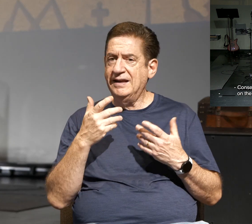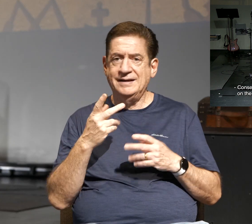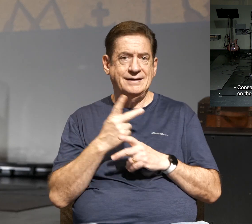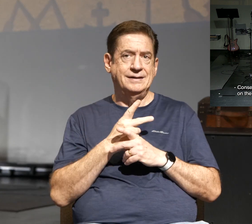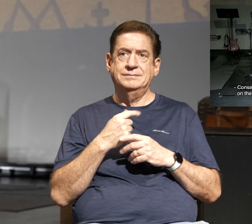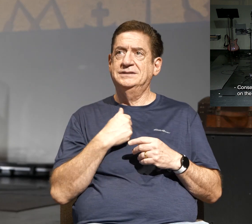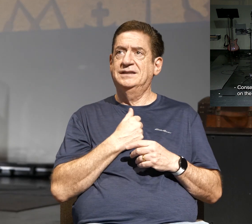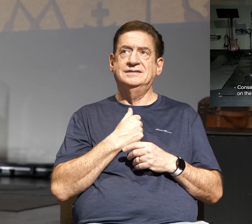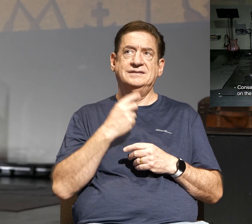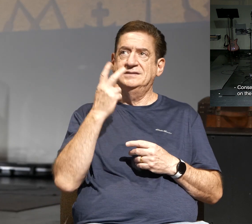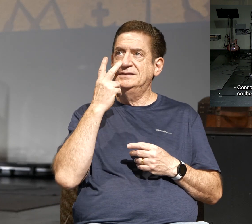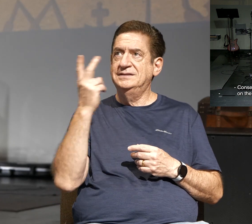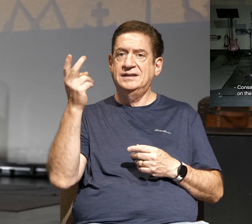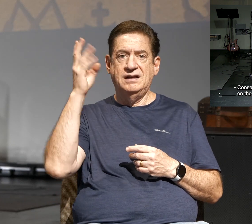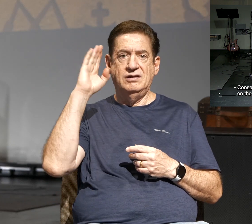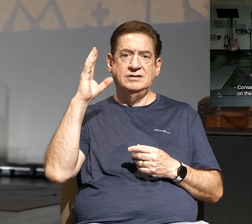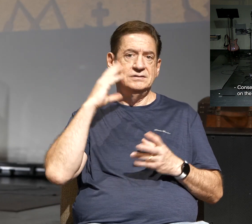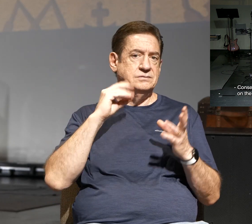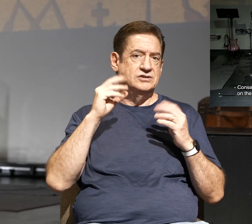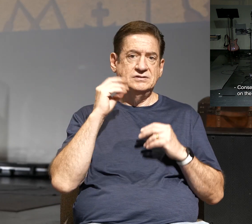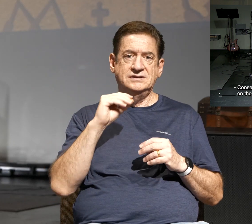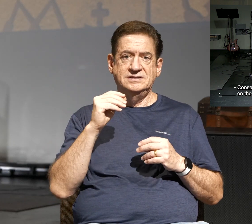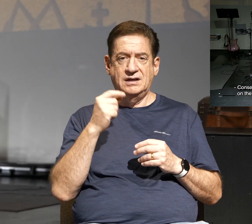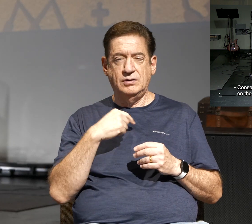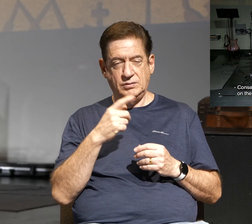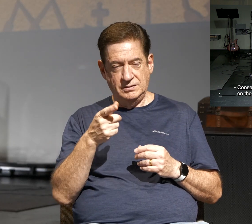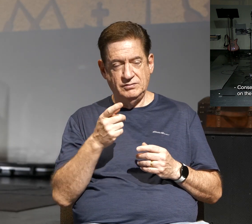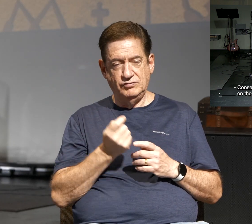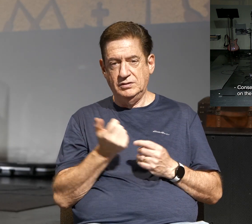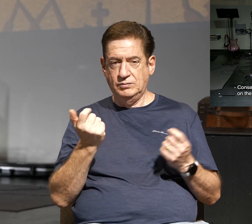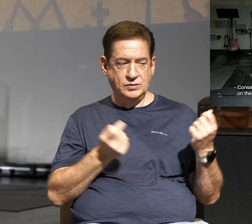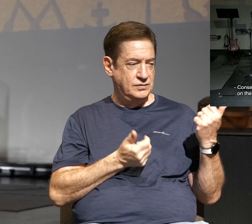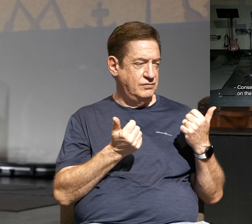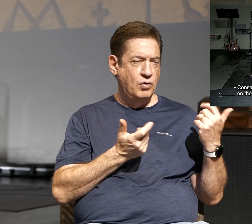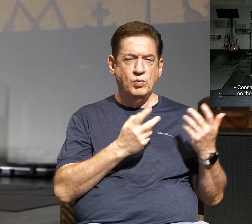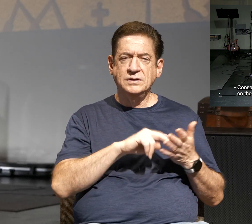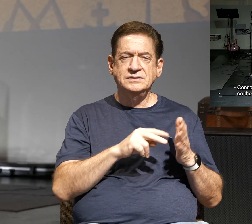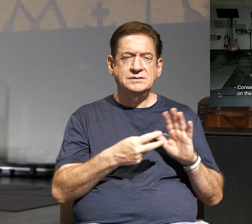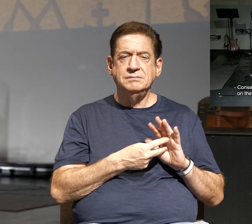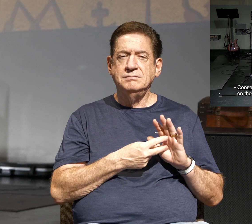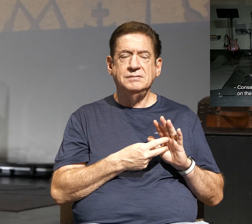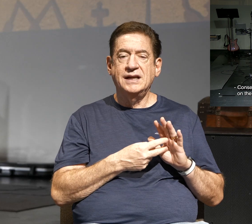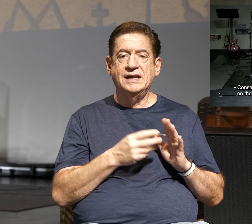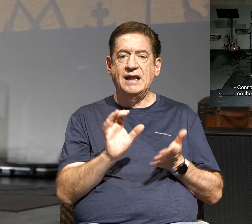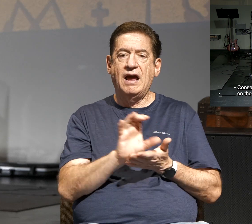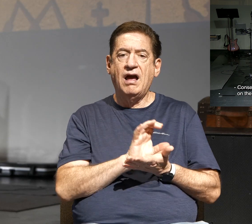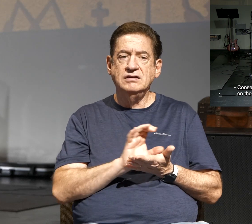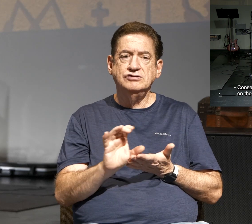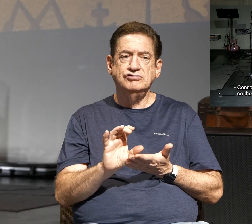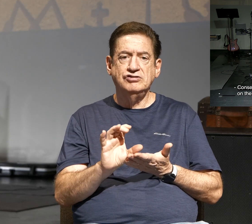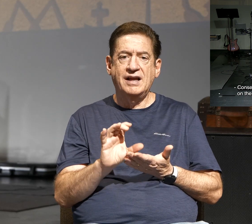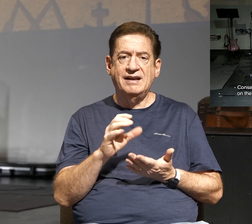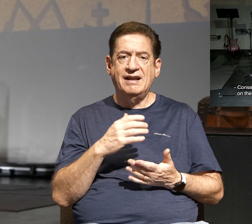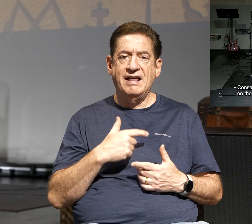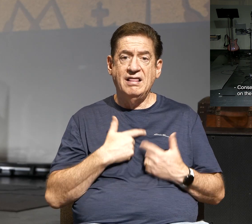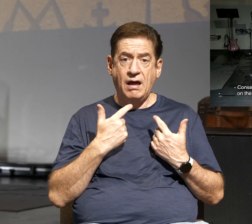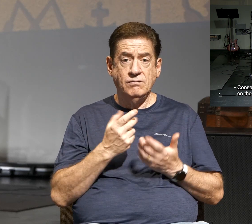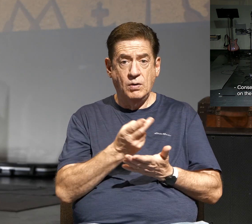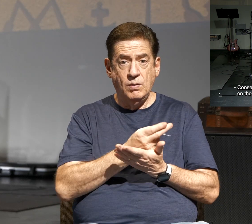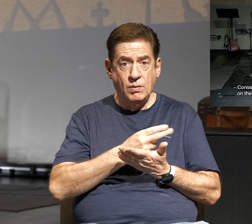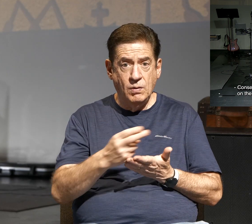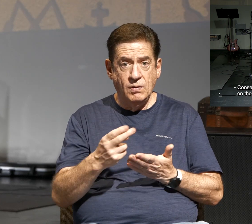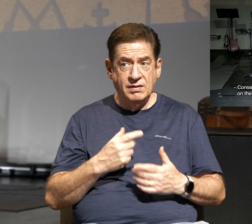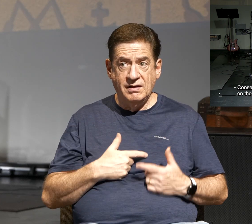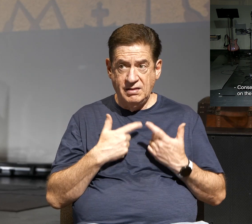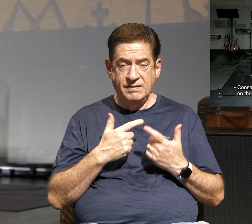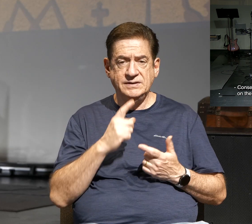and experiencing God in our life, those things we need to remove from our life. So what does that mean? A consecrated life or a holy life is